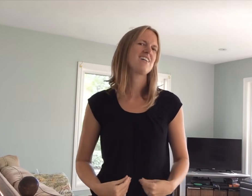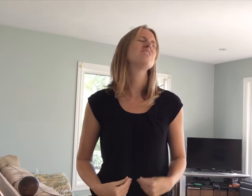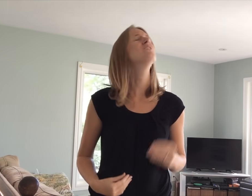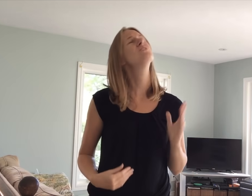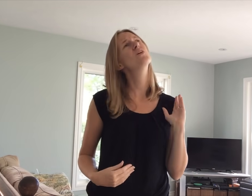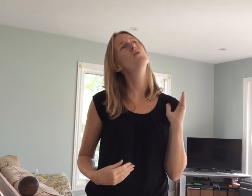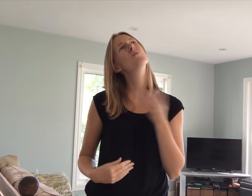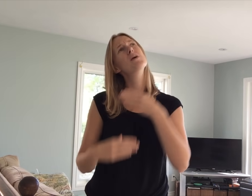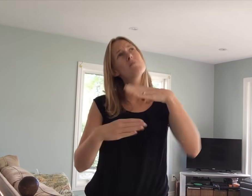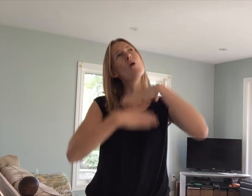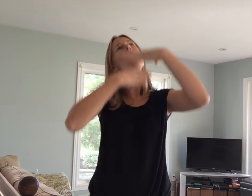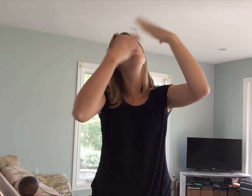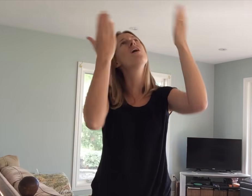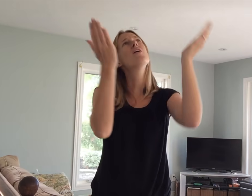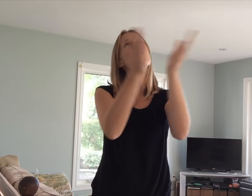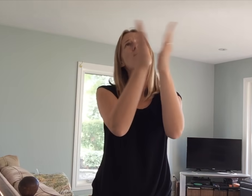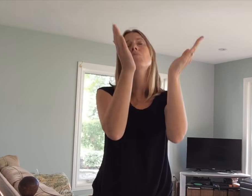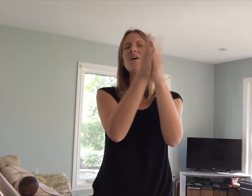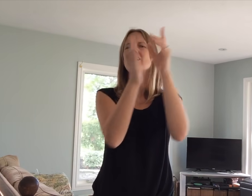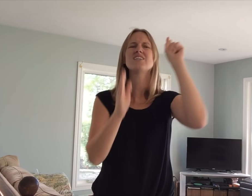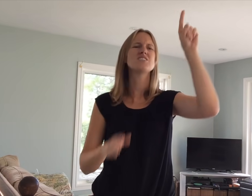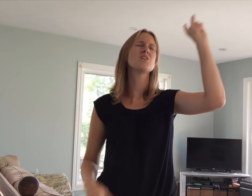So we pour out our praise